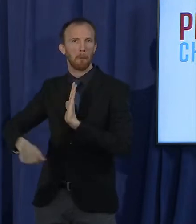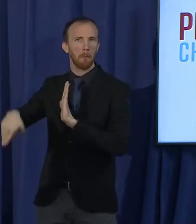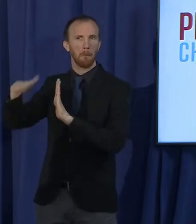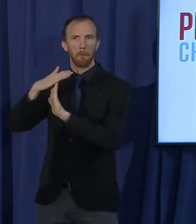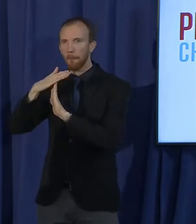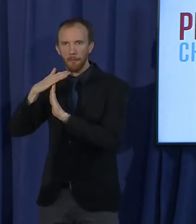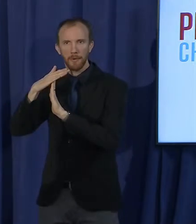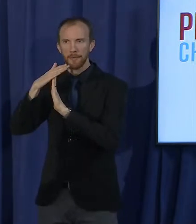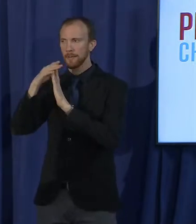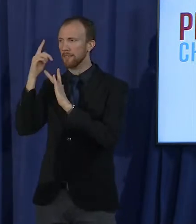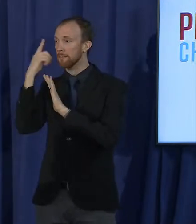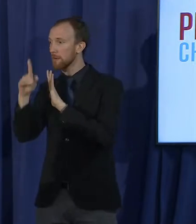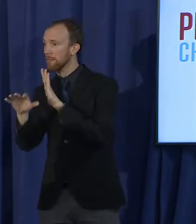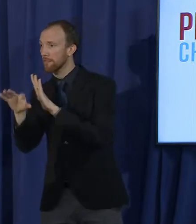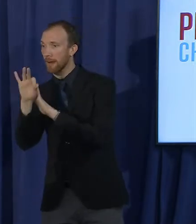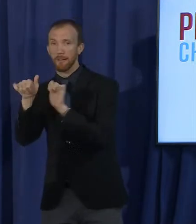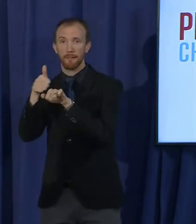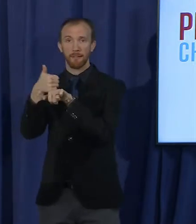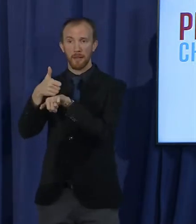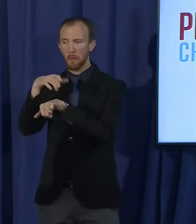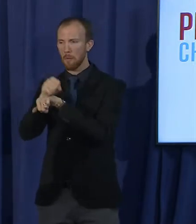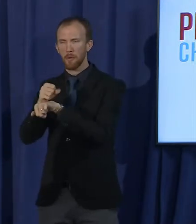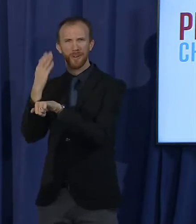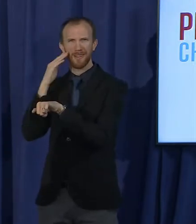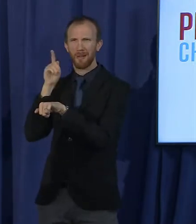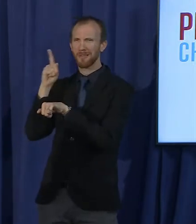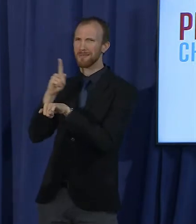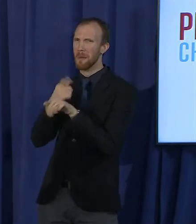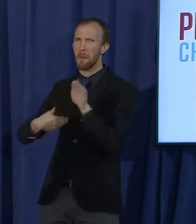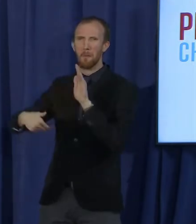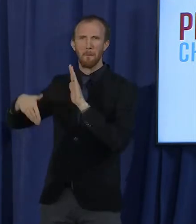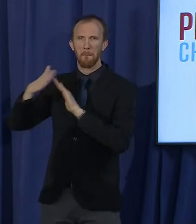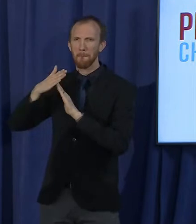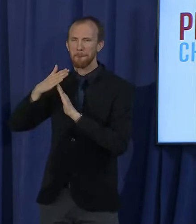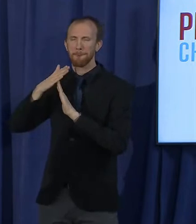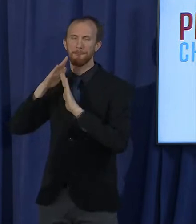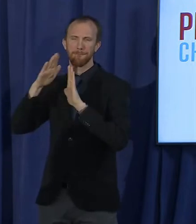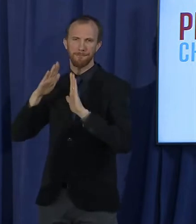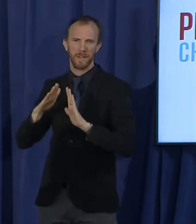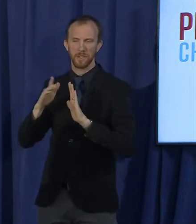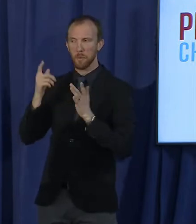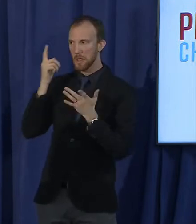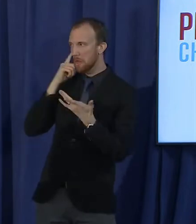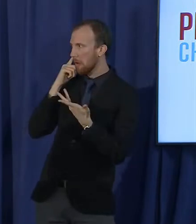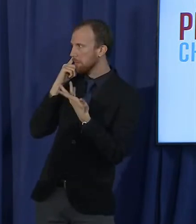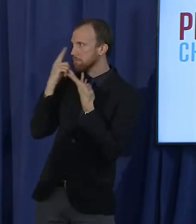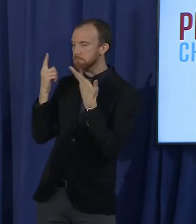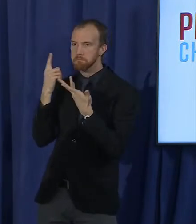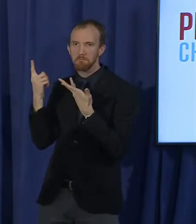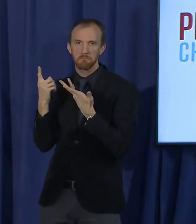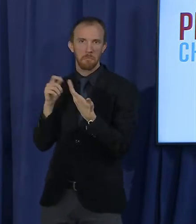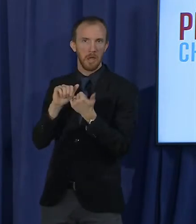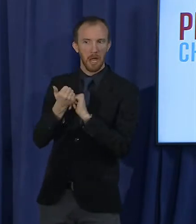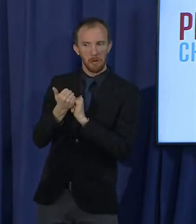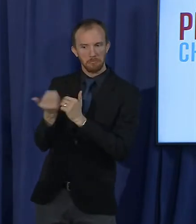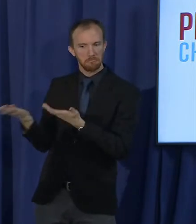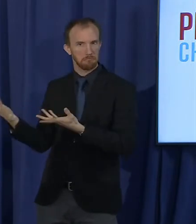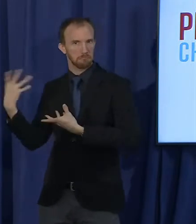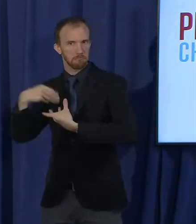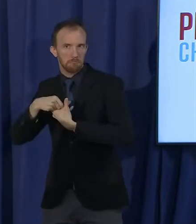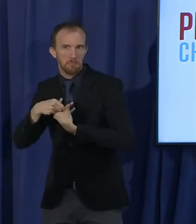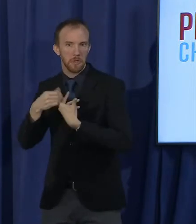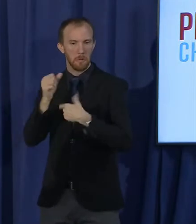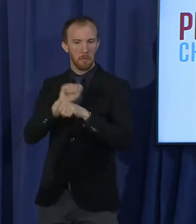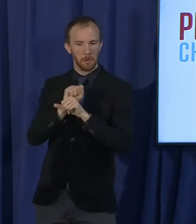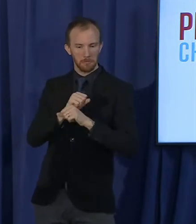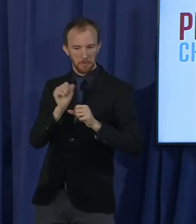healthcare scheduling, said, can we figure out a way to make this work for a problem that we're working to solve here and across the country?